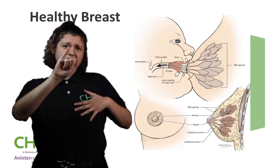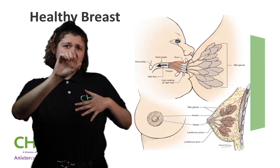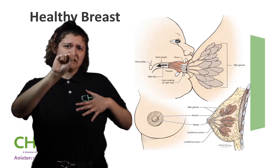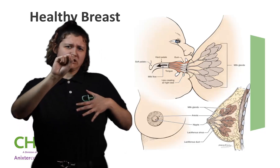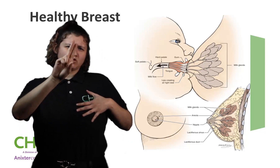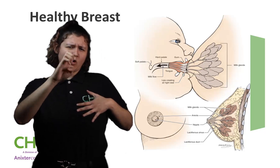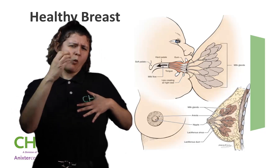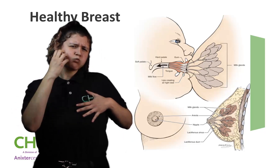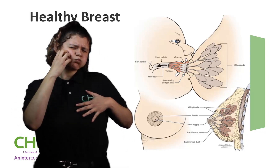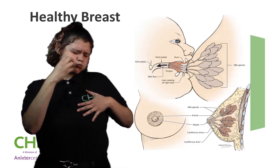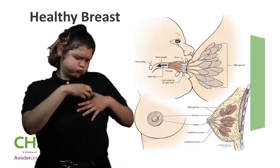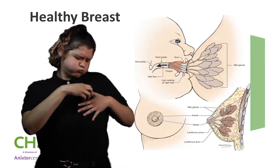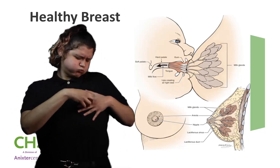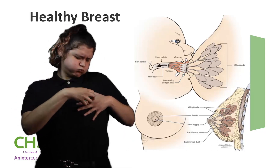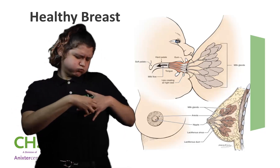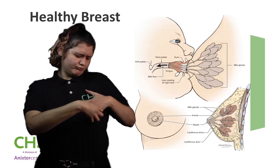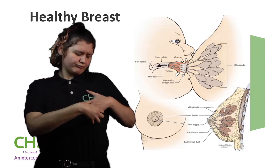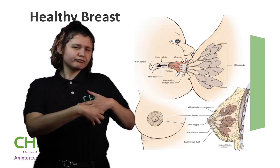glands.